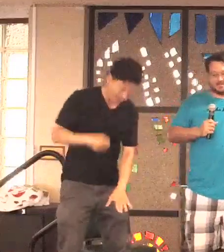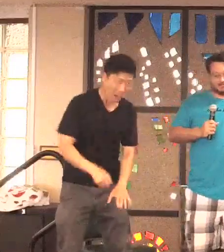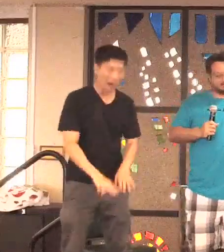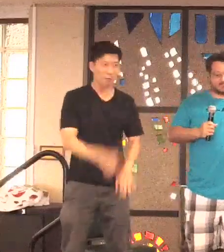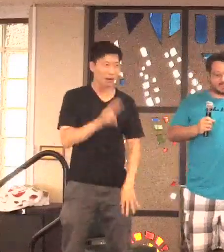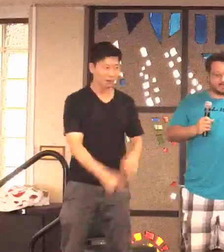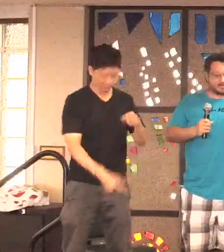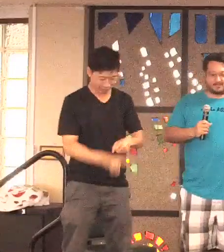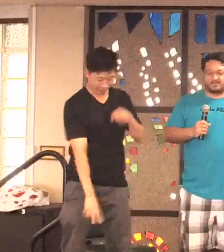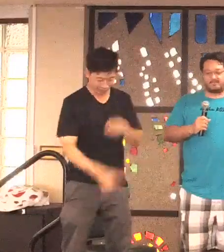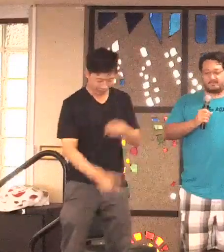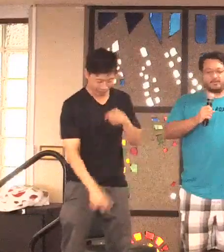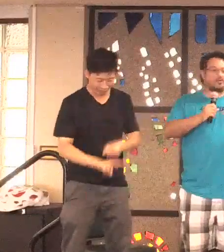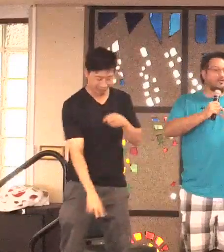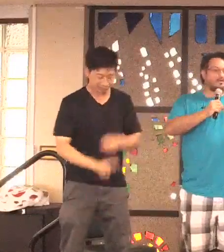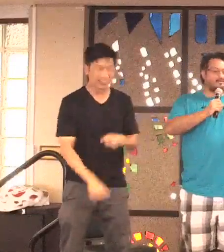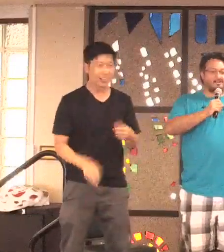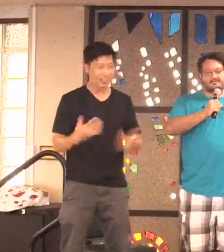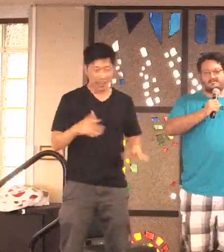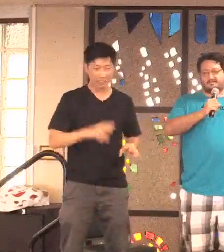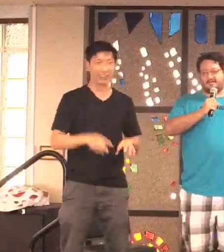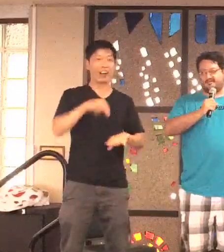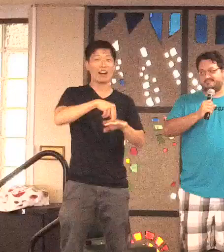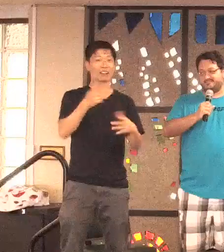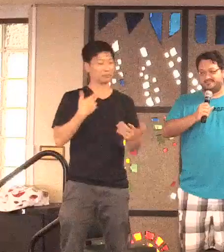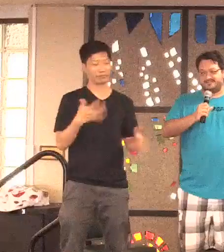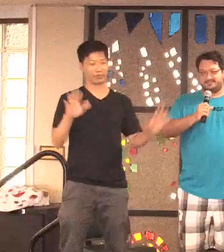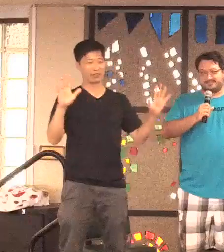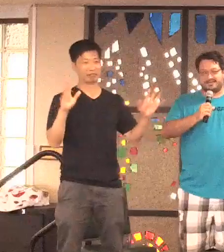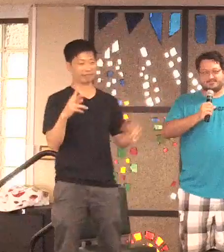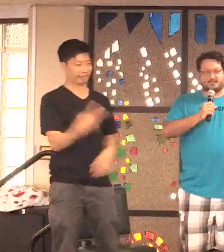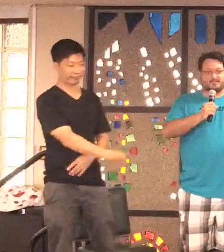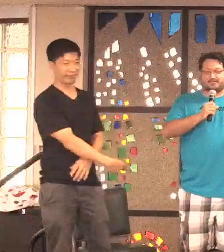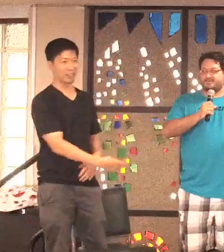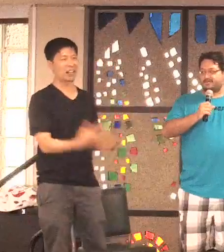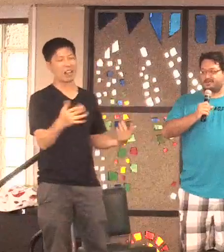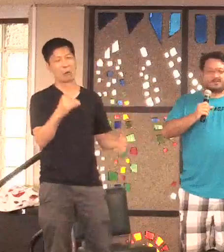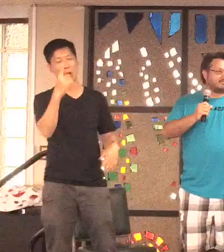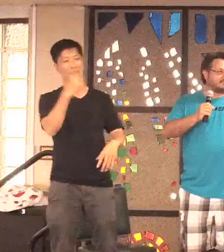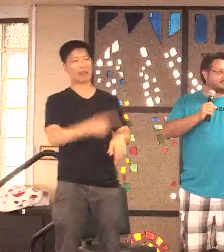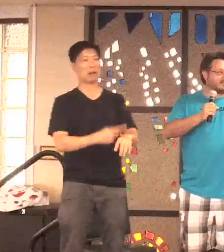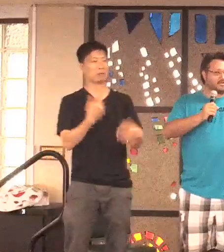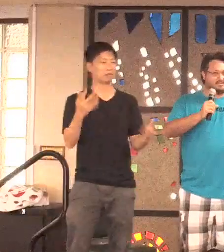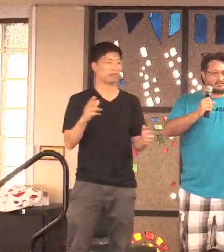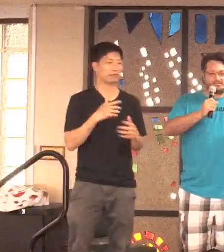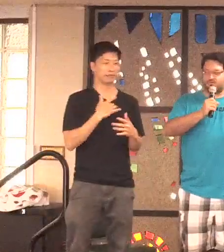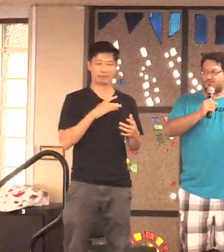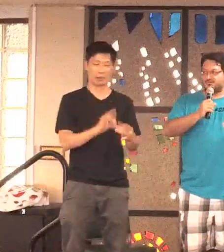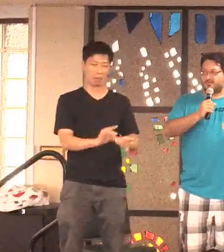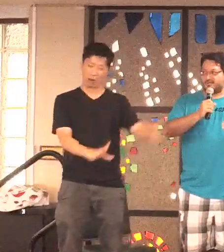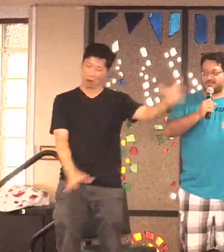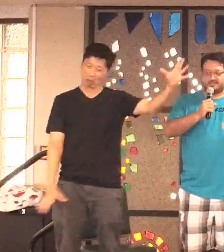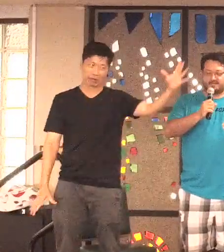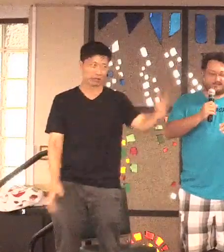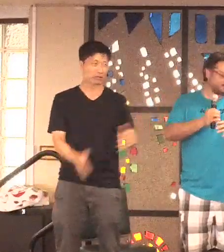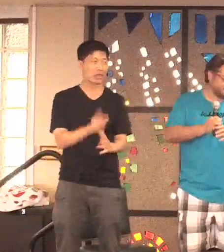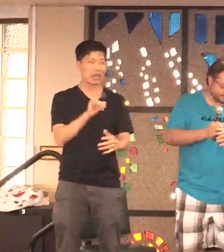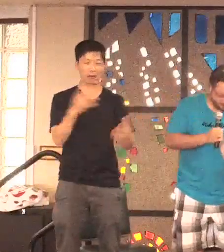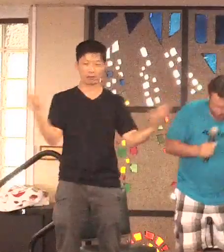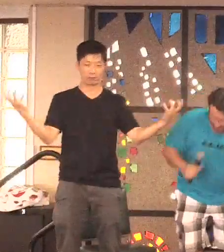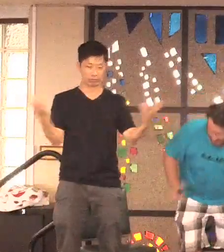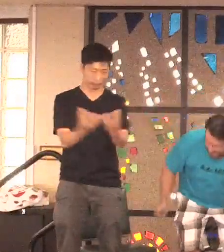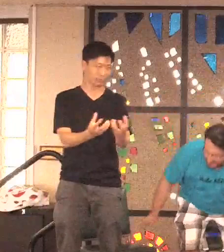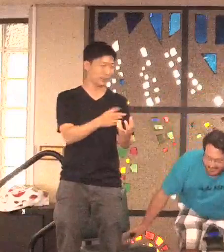And then I got up, and we were no longer friends after that. So that's probably the only time that I've had those two worlds collide at the same